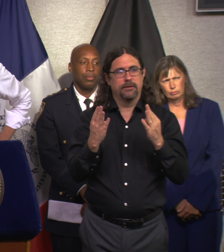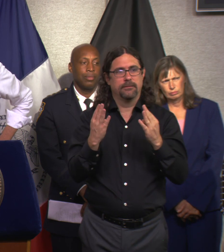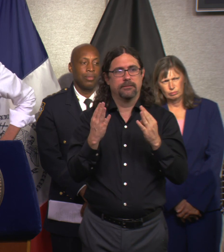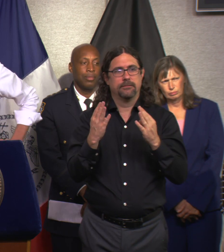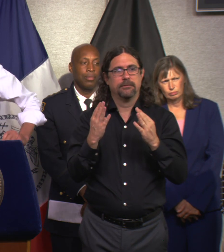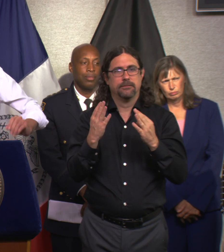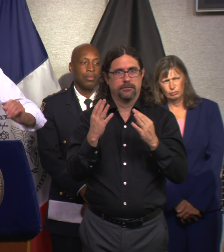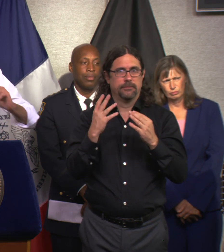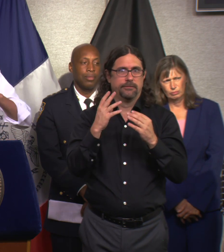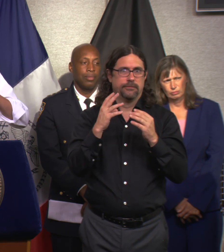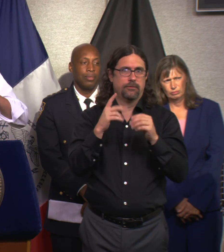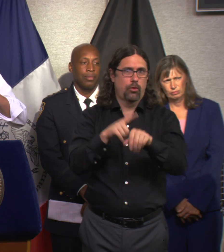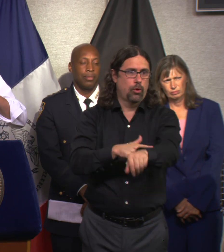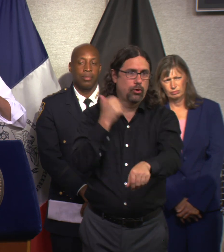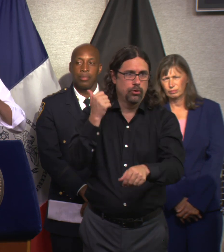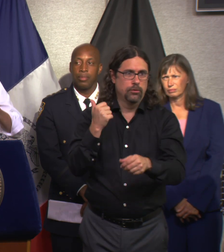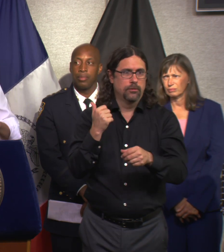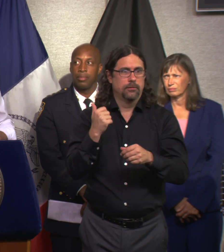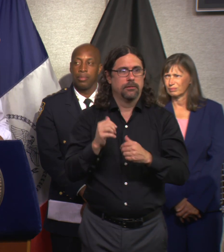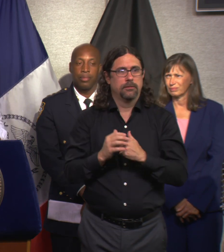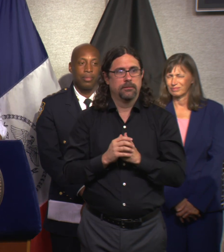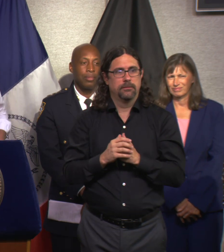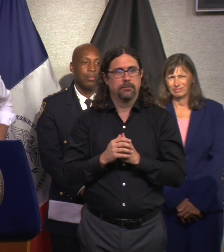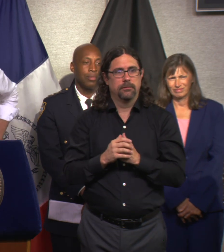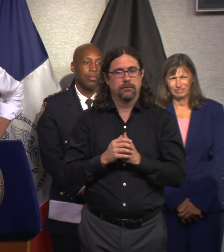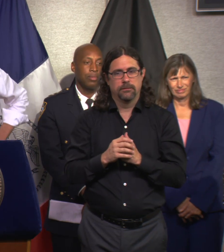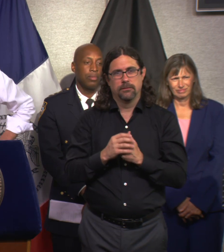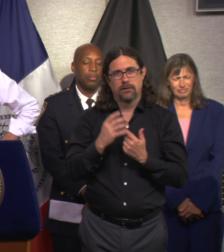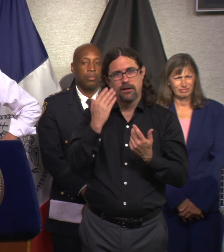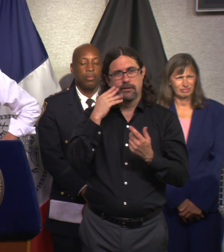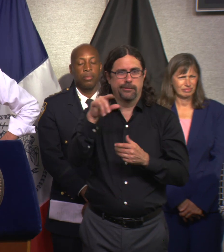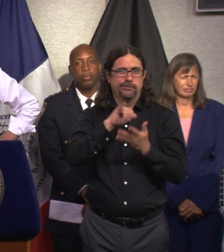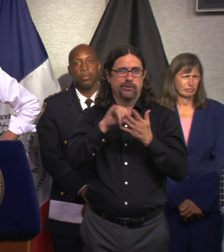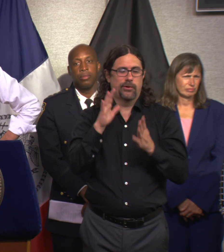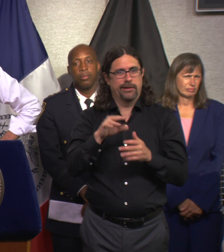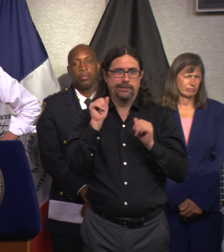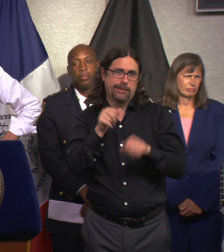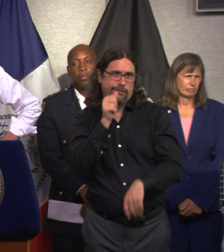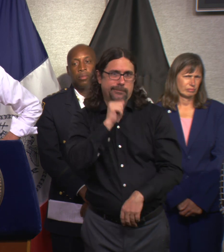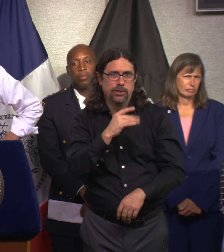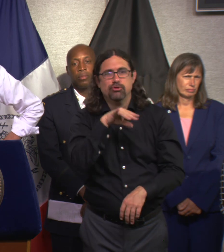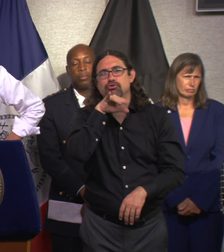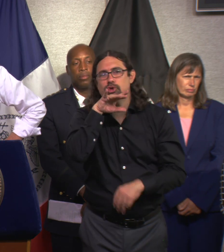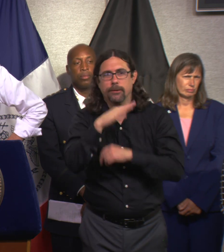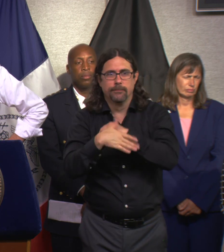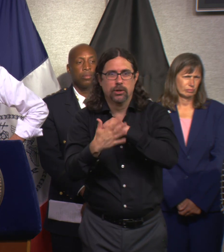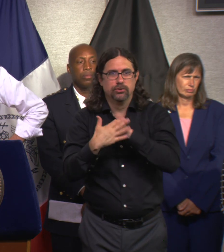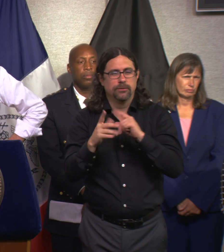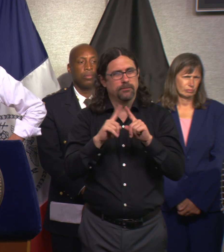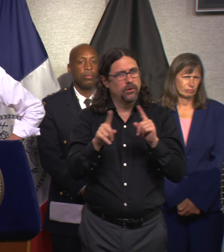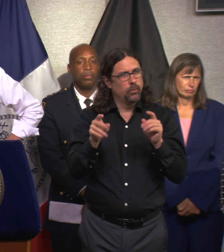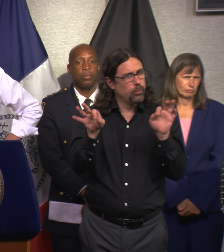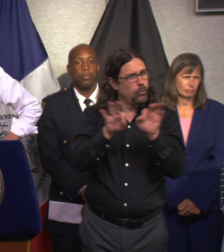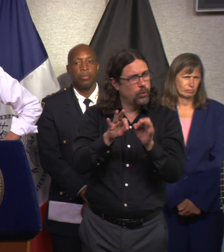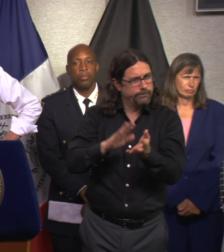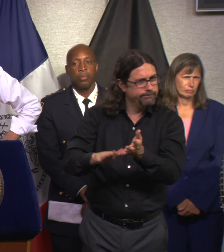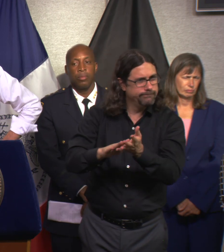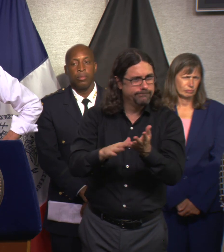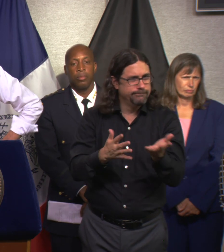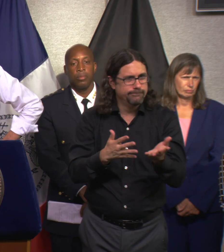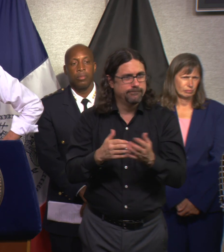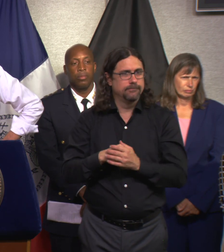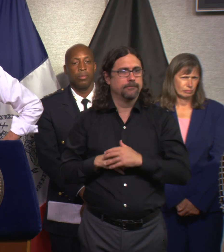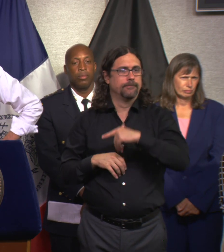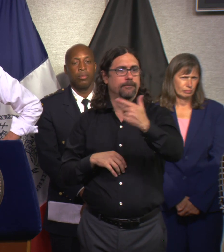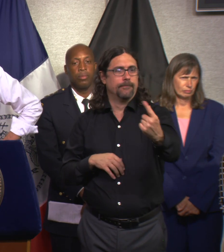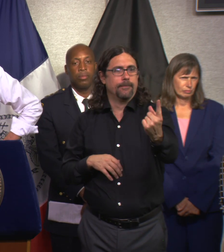that? I mean, they're usually not clean. Well, they do their best. Go ahead. Mr. Mayor, you talked a lot about the cooling centers. Last year, WNYC went out